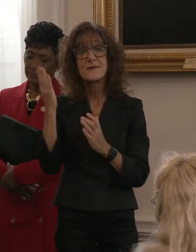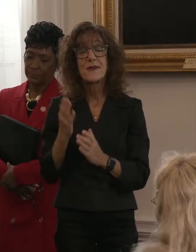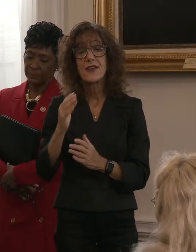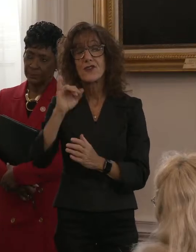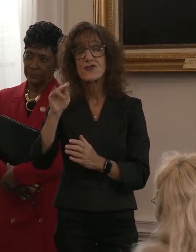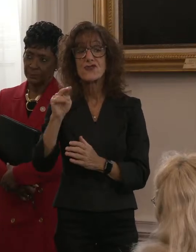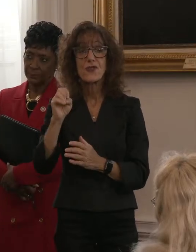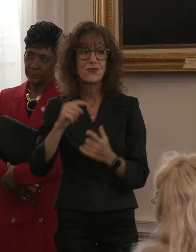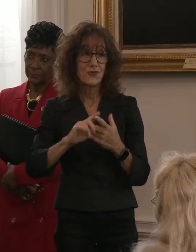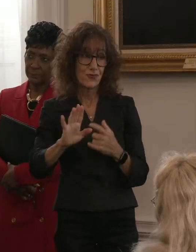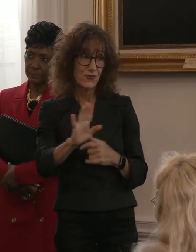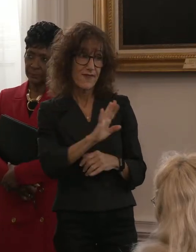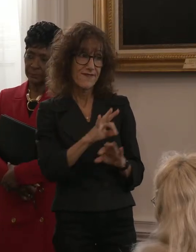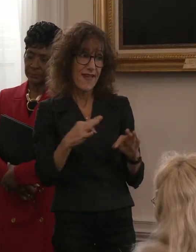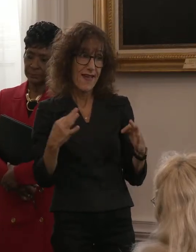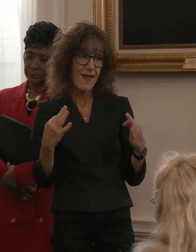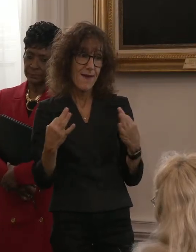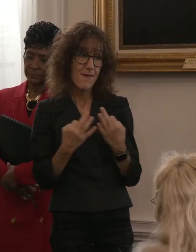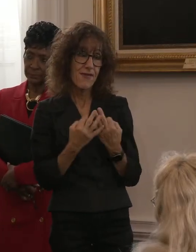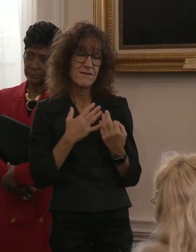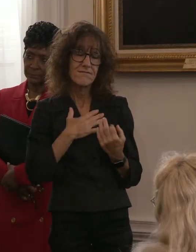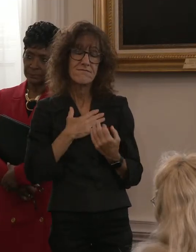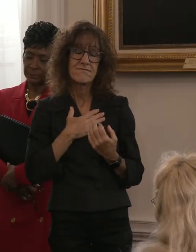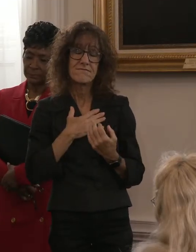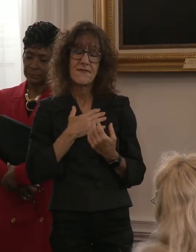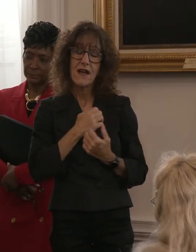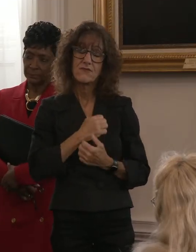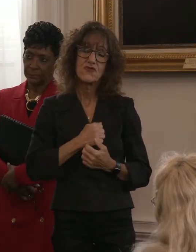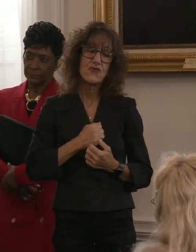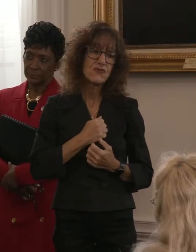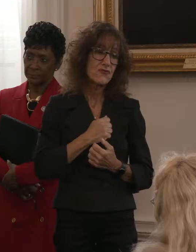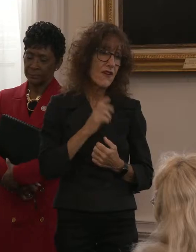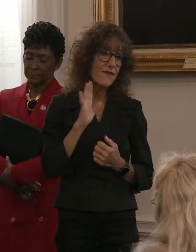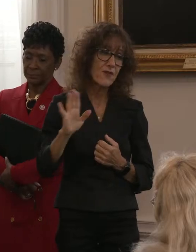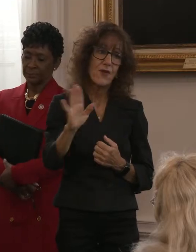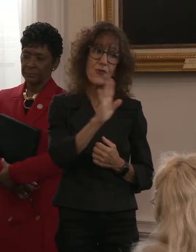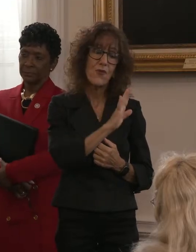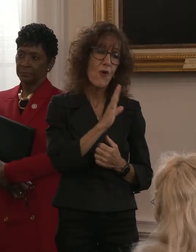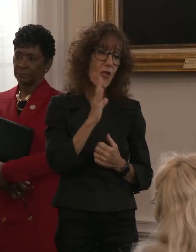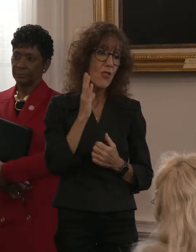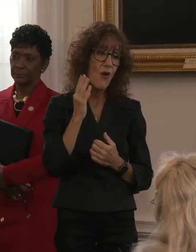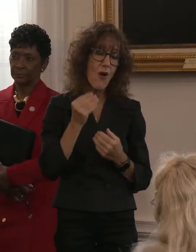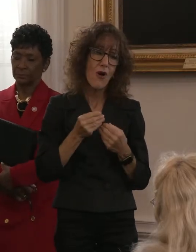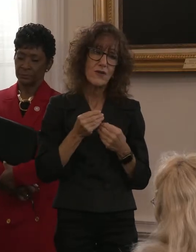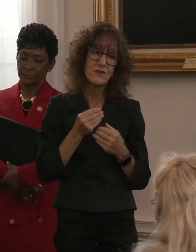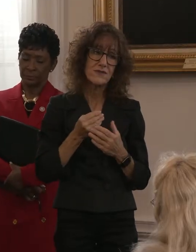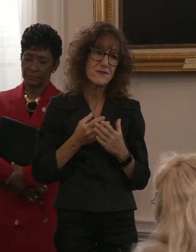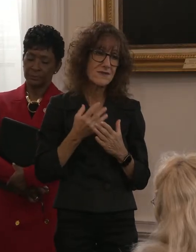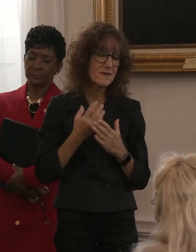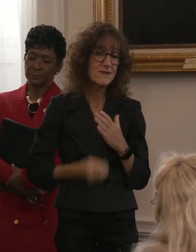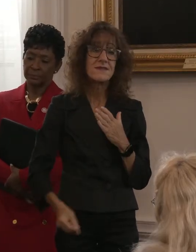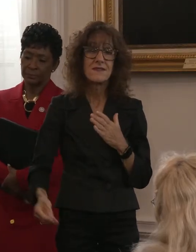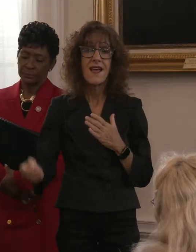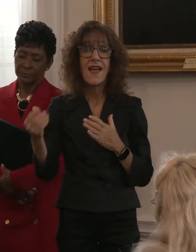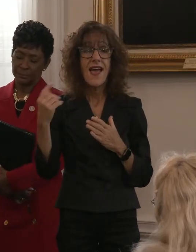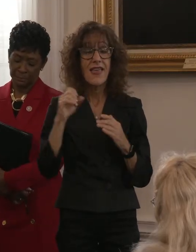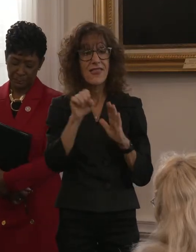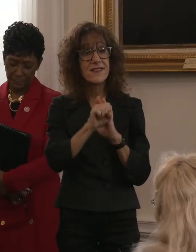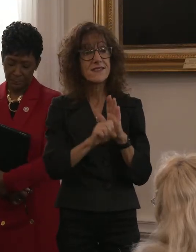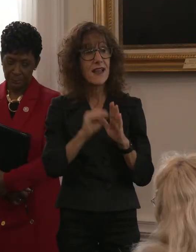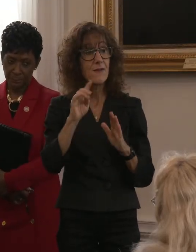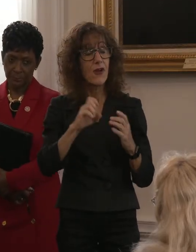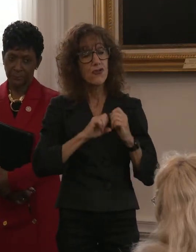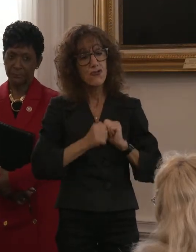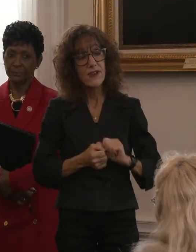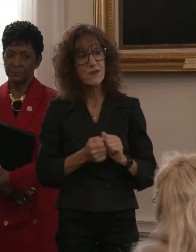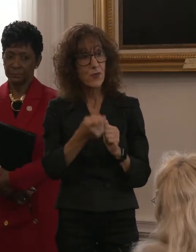Martinez family, I just want to say I am so unbelievably sorry for your loss, and the state of Maryland truly grieves with you. Your